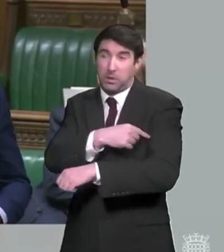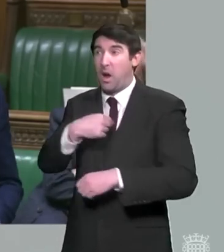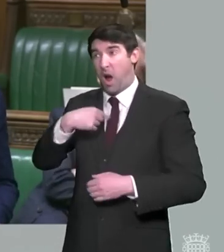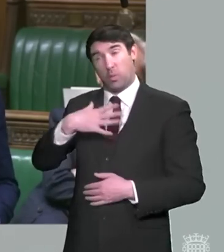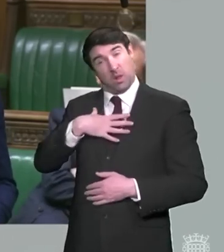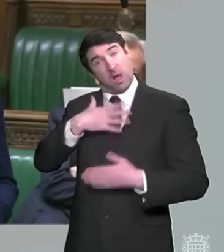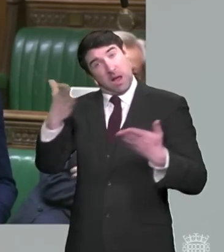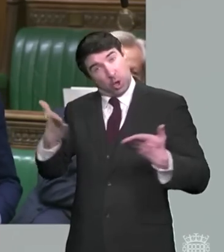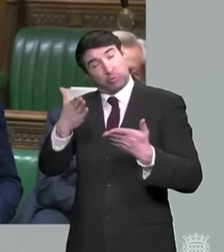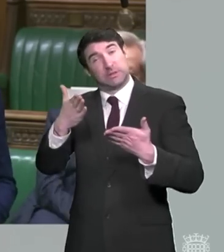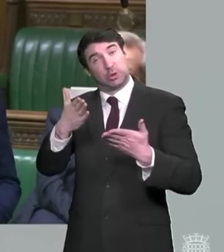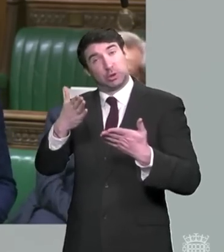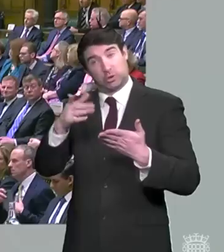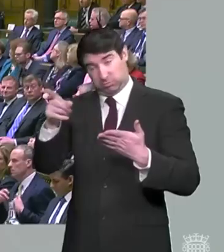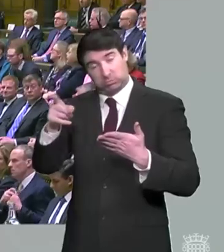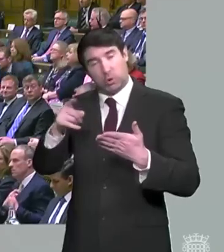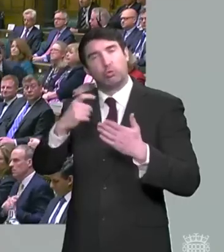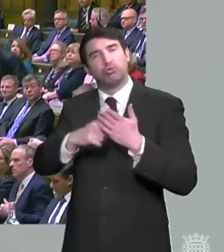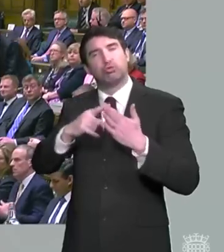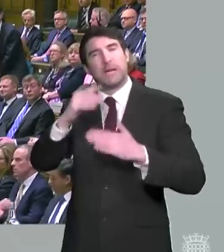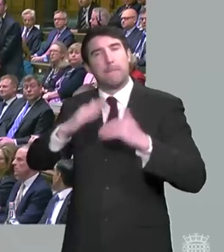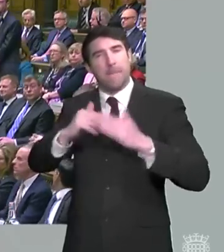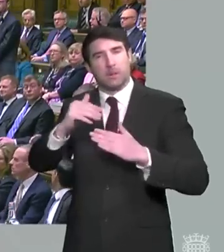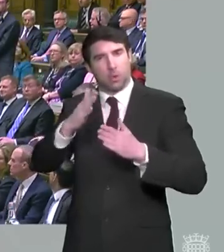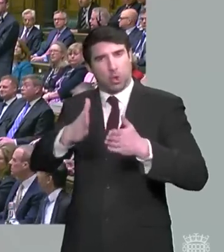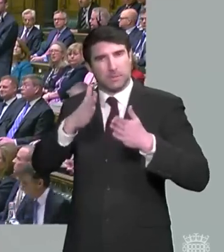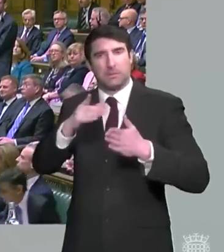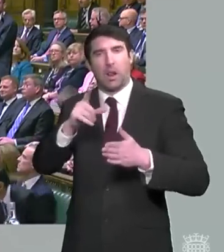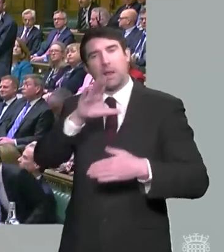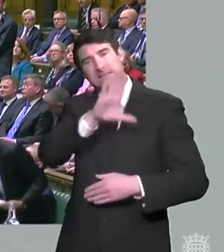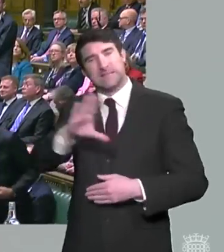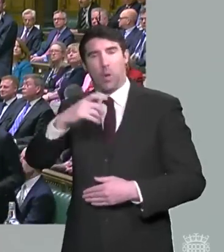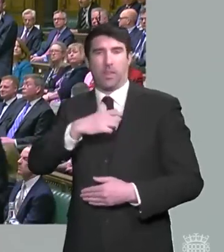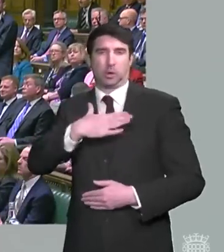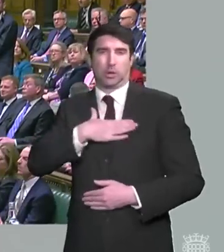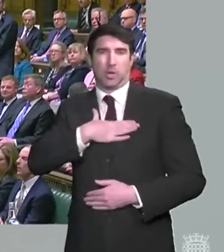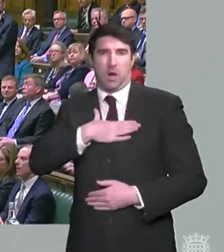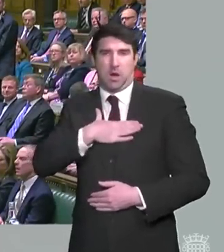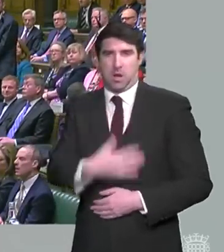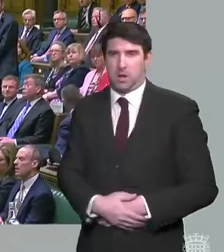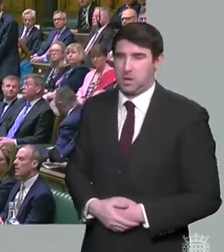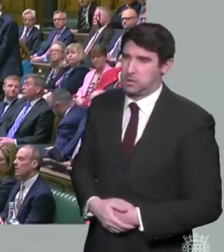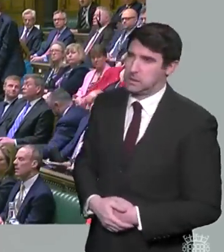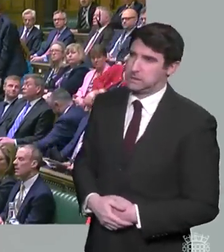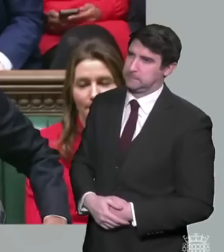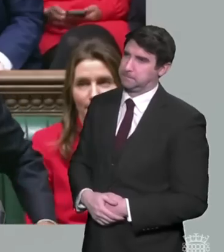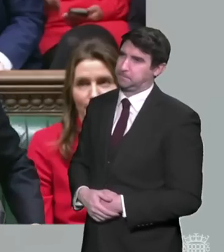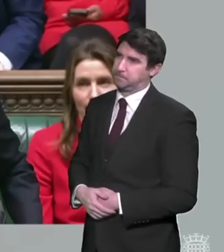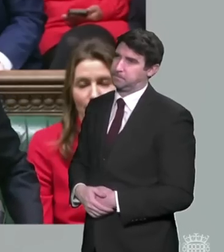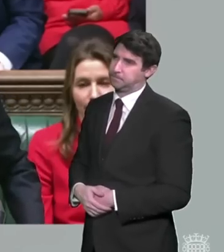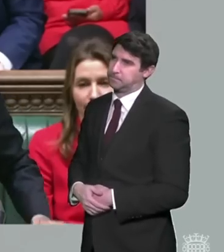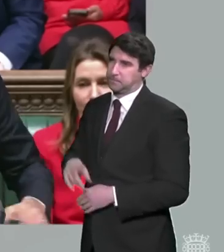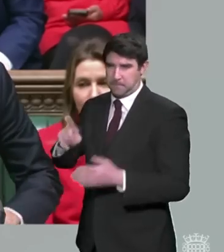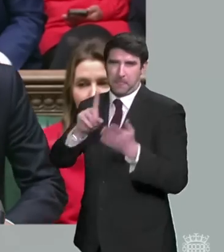thousands of residents in the South Cheshire? Prime Minister. Well, Mr. Speaker, I know that